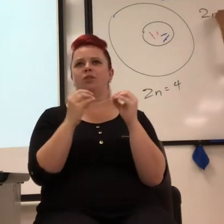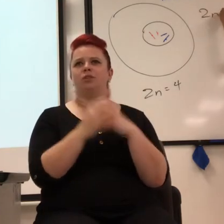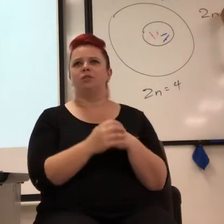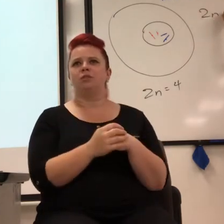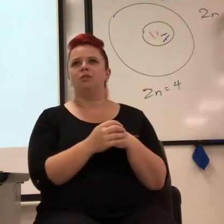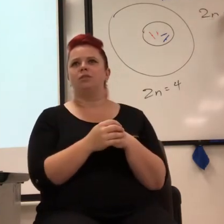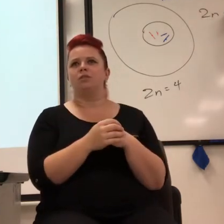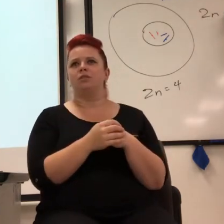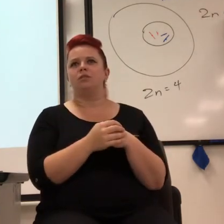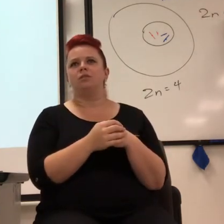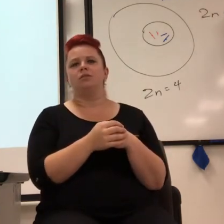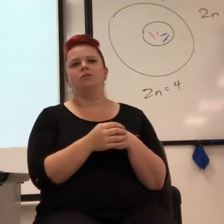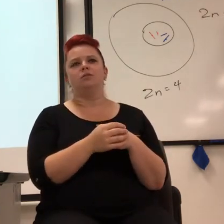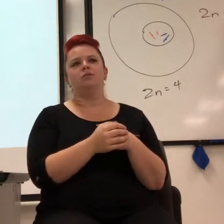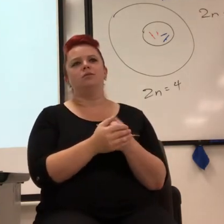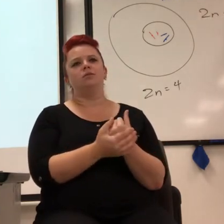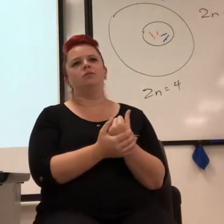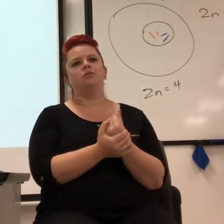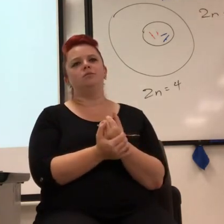2n is